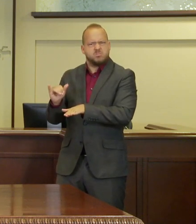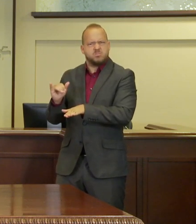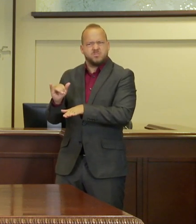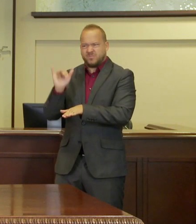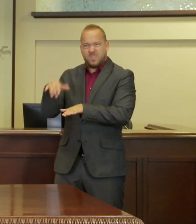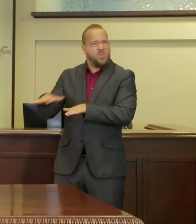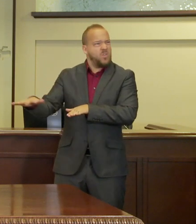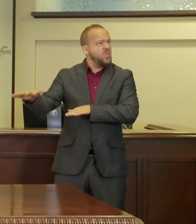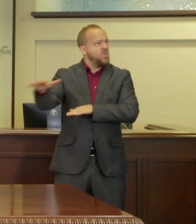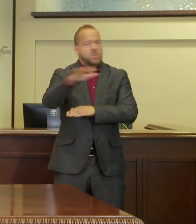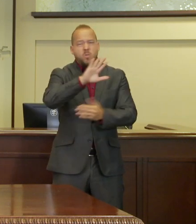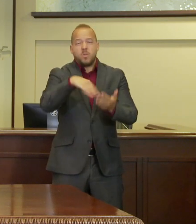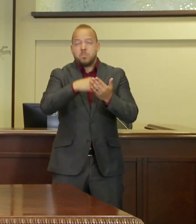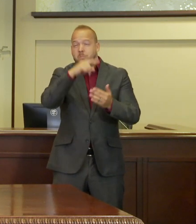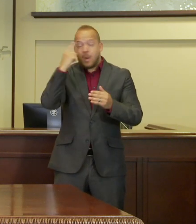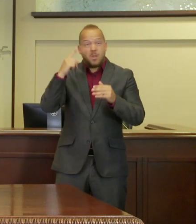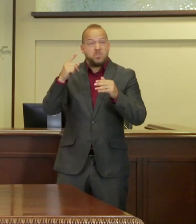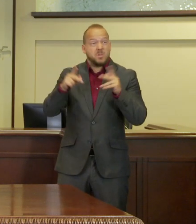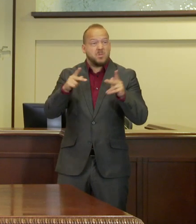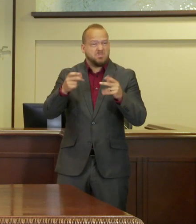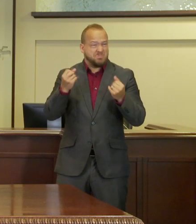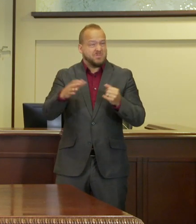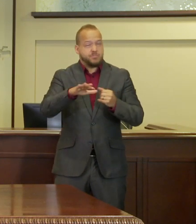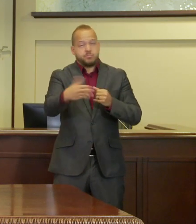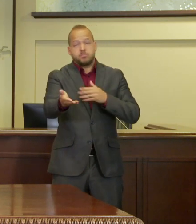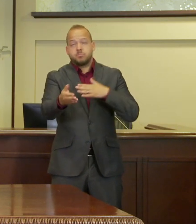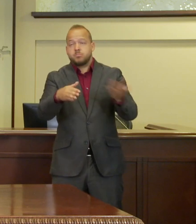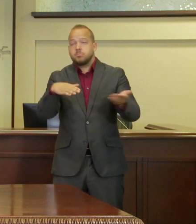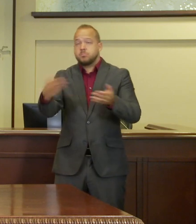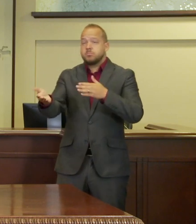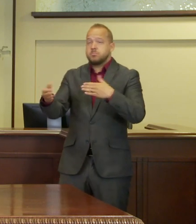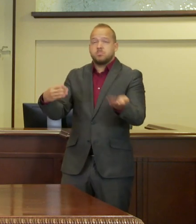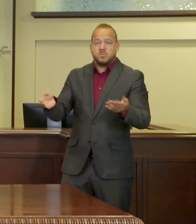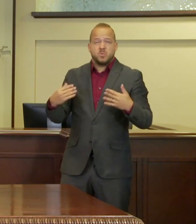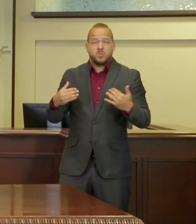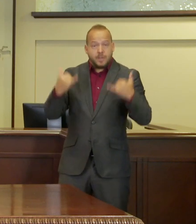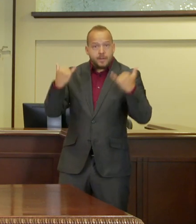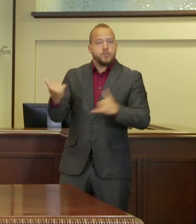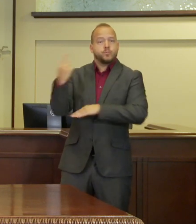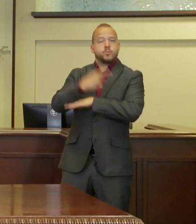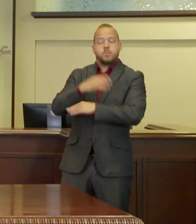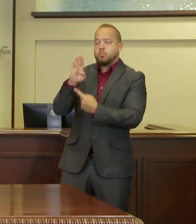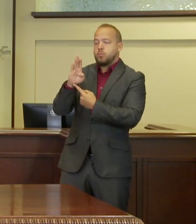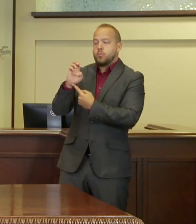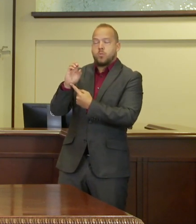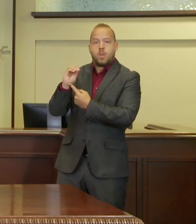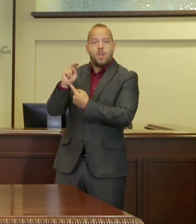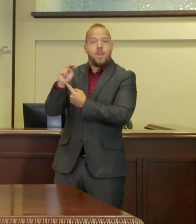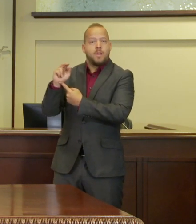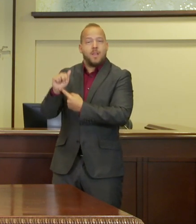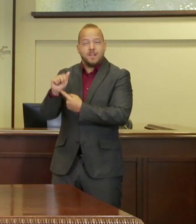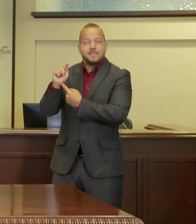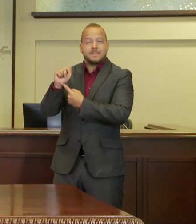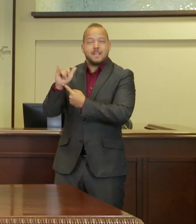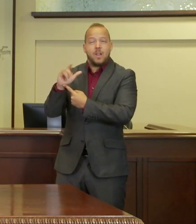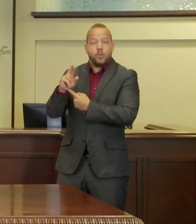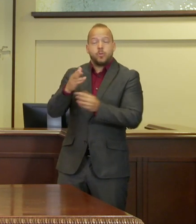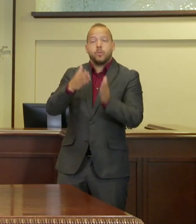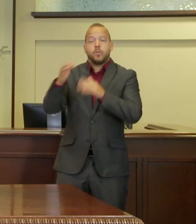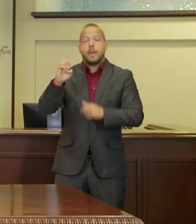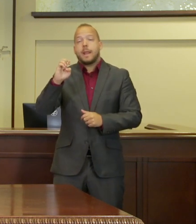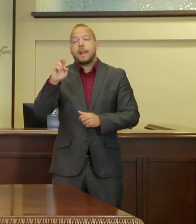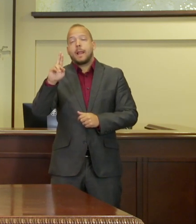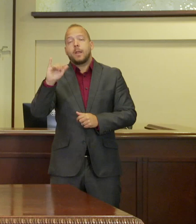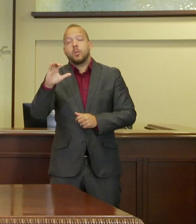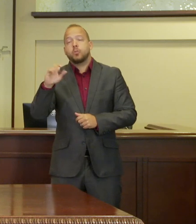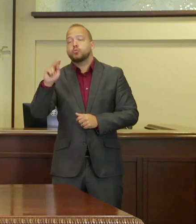lost their lives too soon. Breonna Taylor, Eric Garner, Trayvon Martin, and